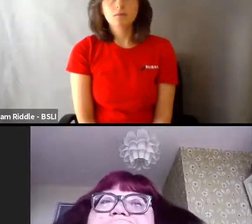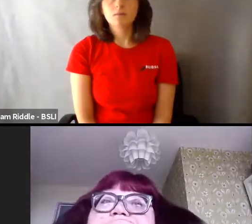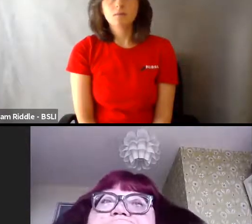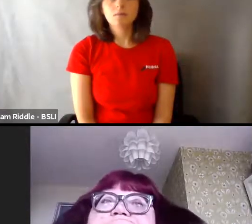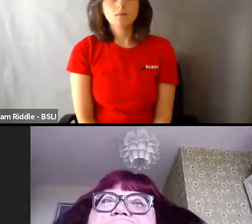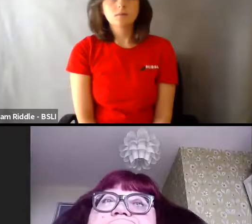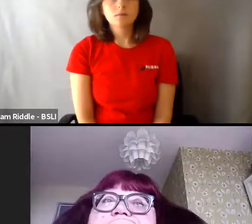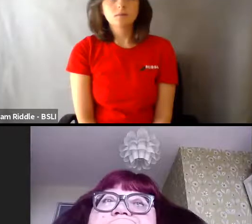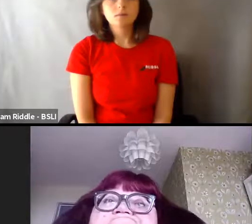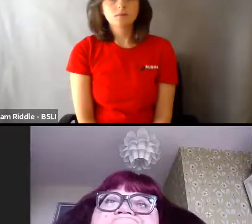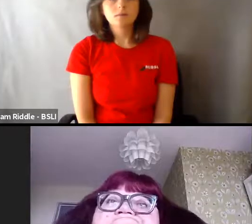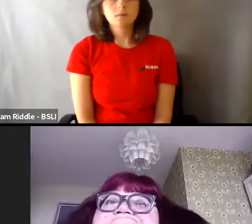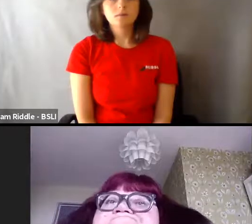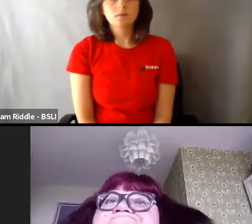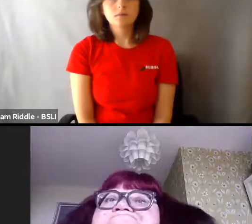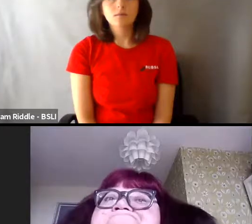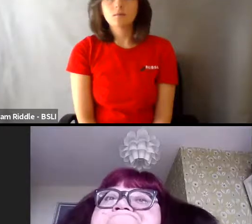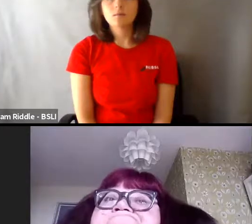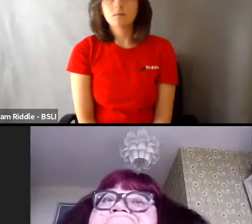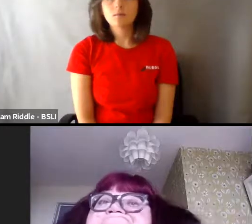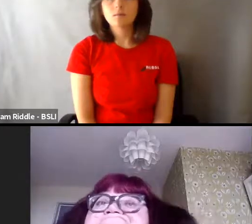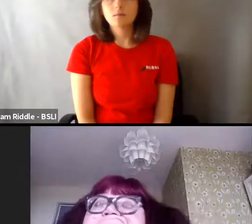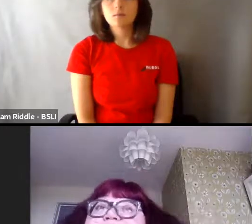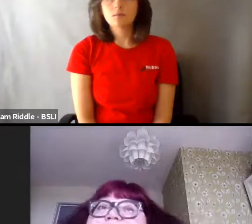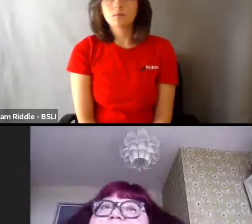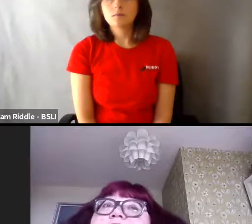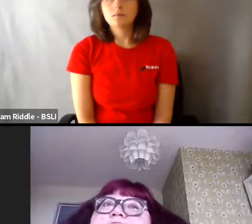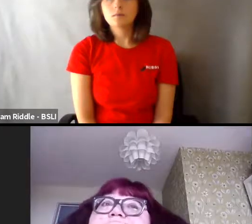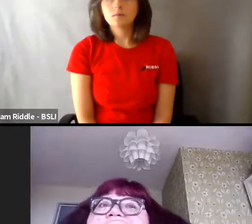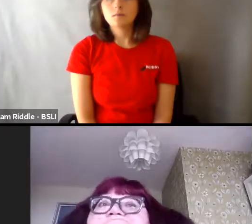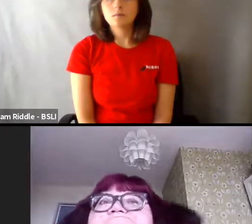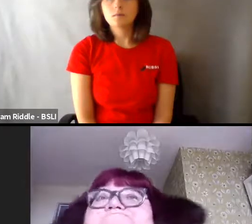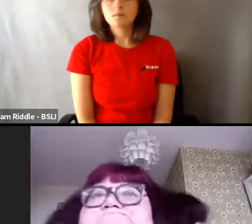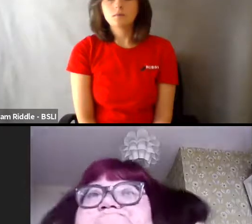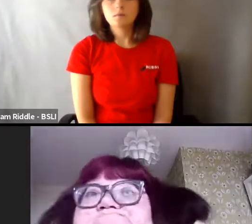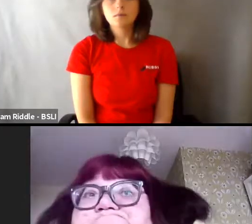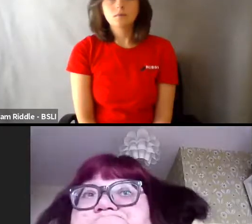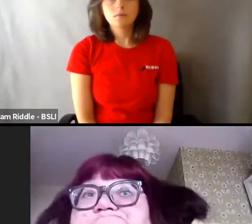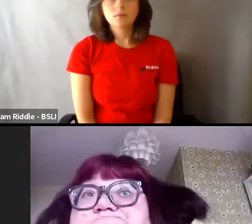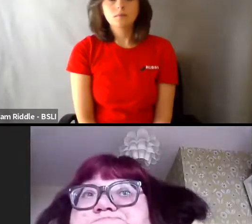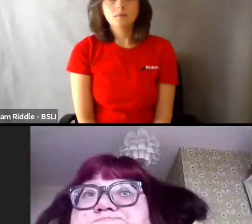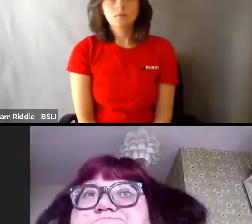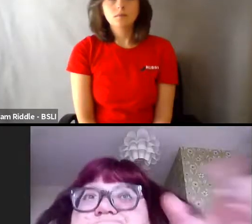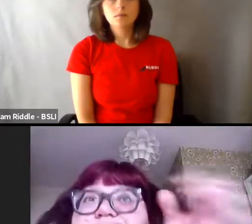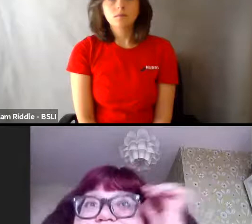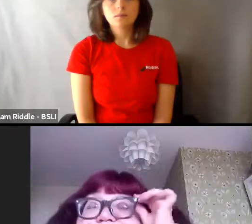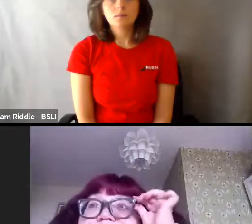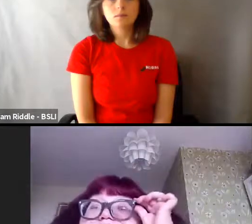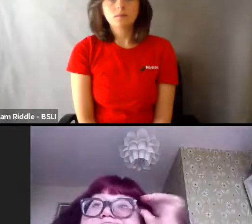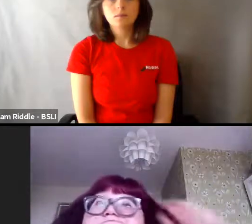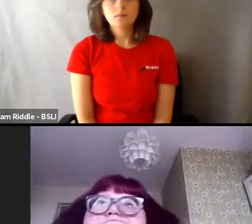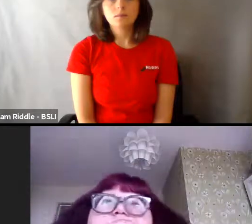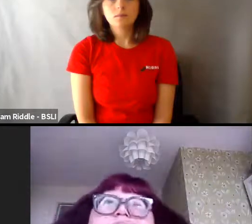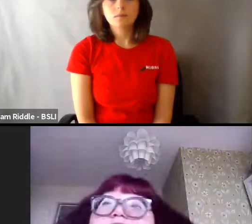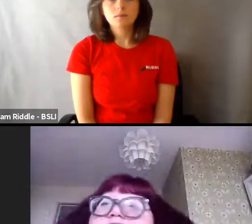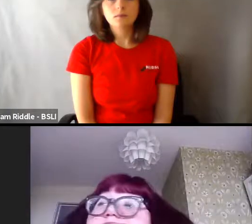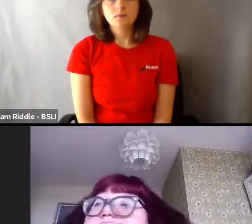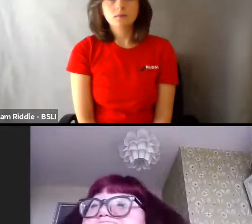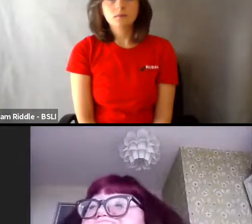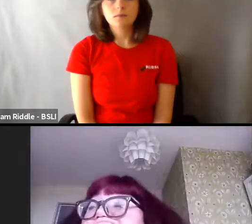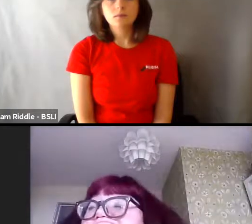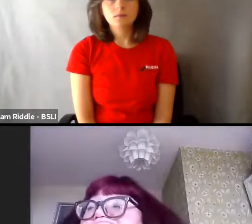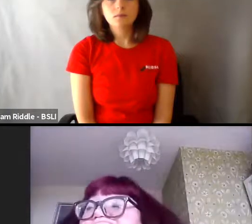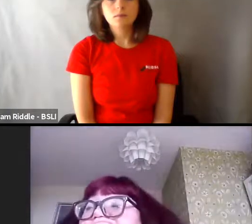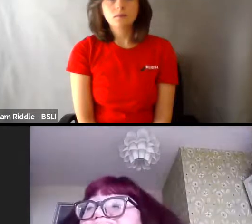age pension, disability pension. We're not going to cut that back. It's really a question of unemployed people and employed people. What do we do